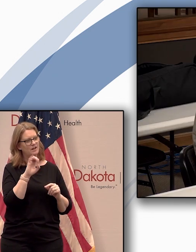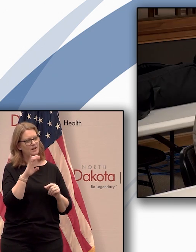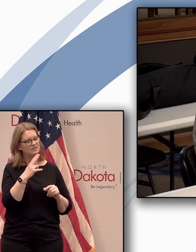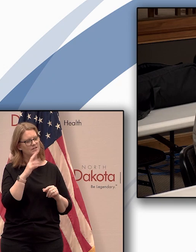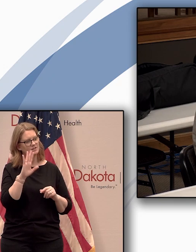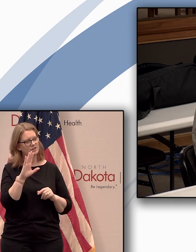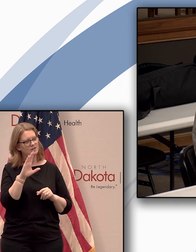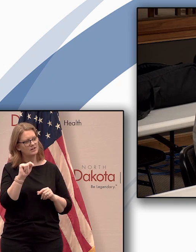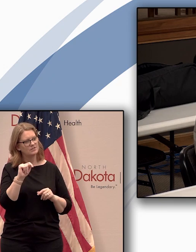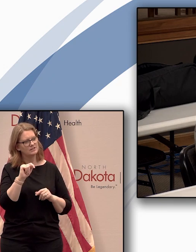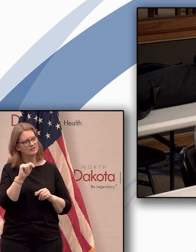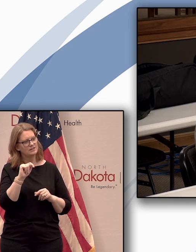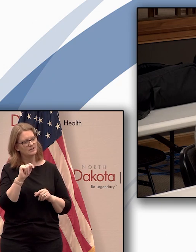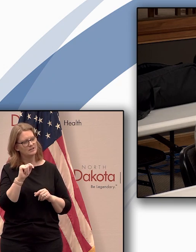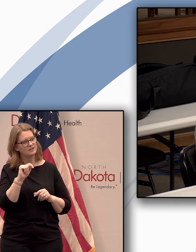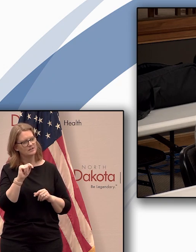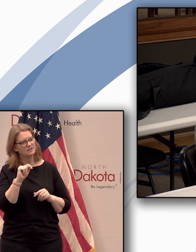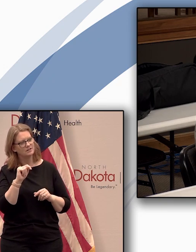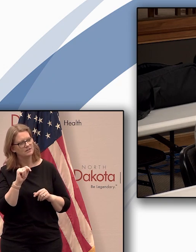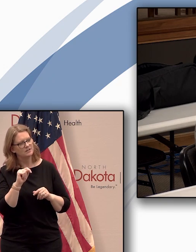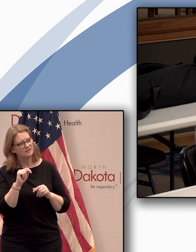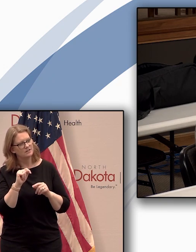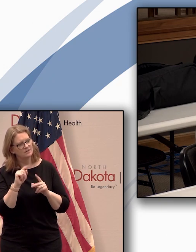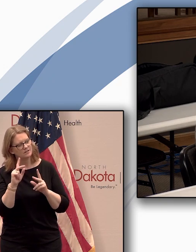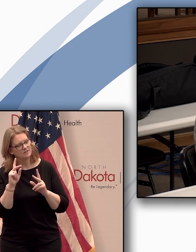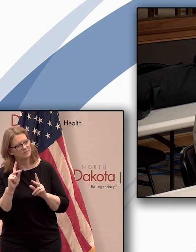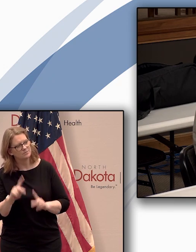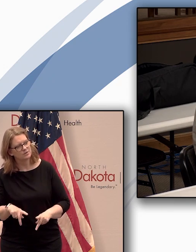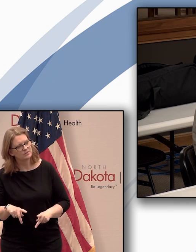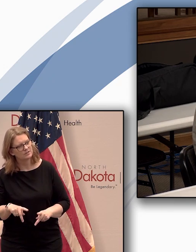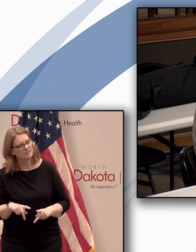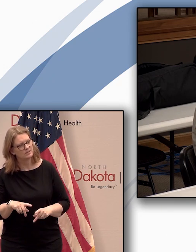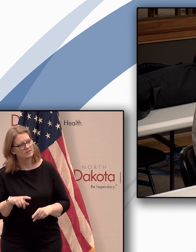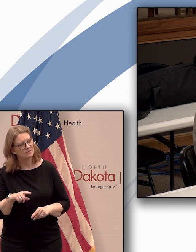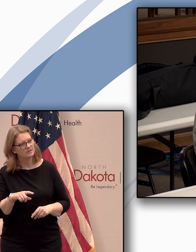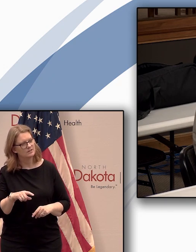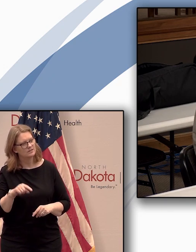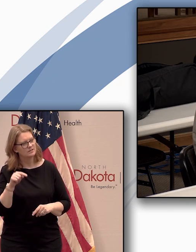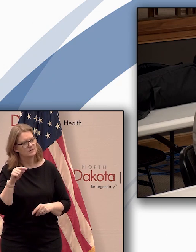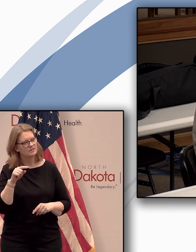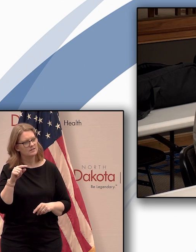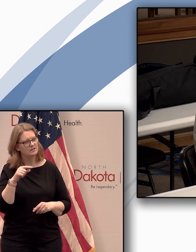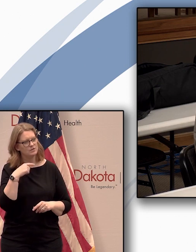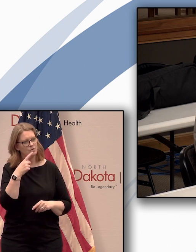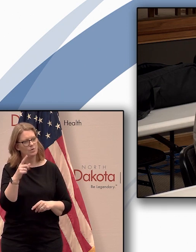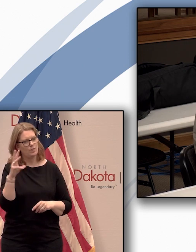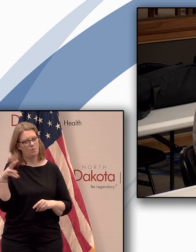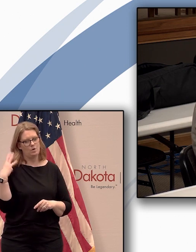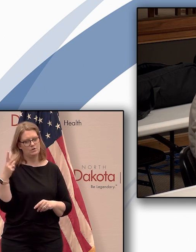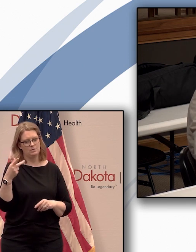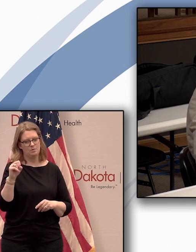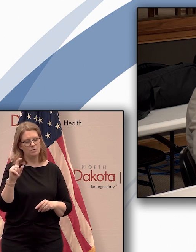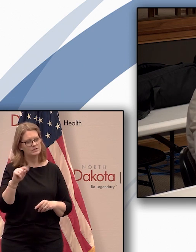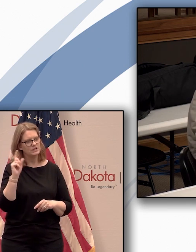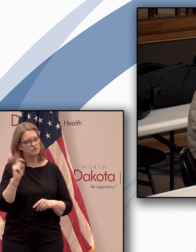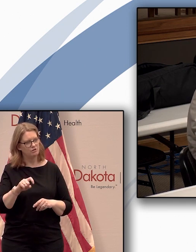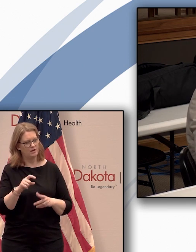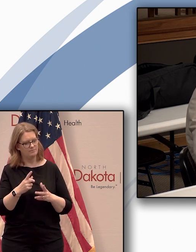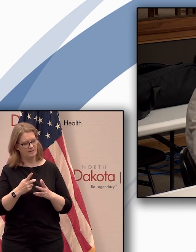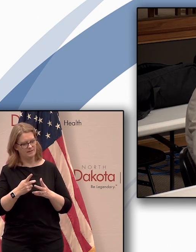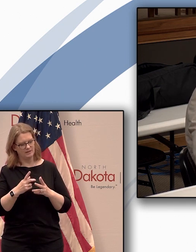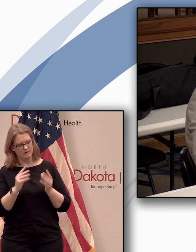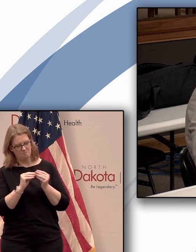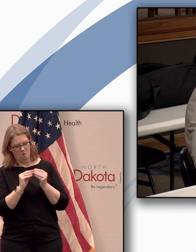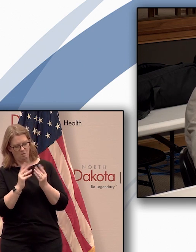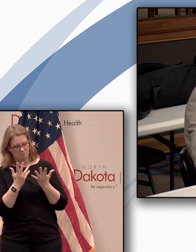tracing liaison, told the Washington Post that they should have vetted the app. Which is it? Should the app have